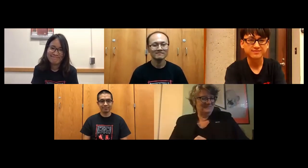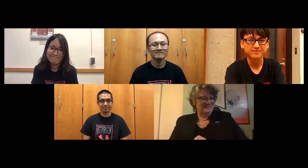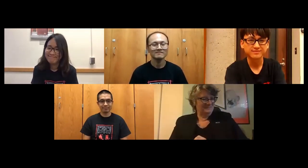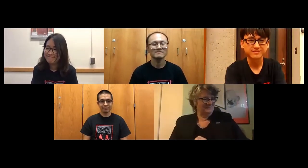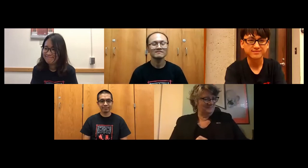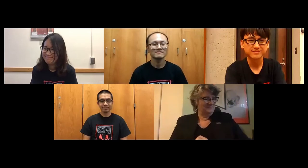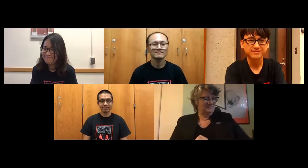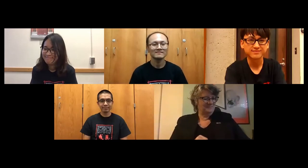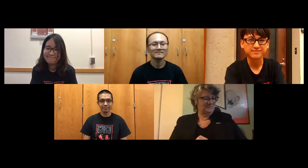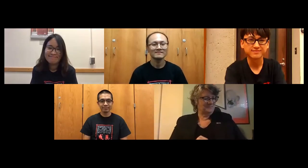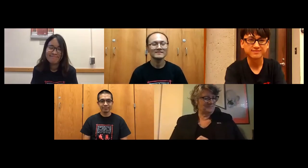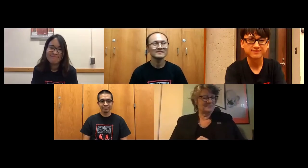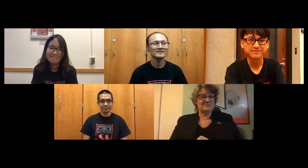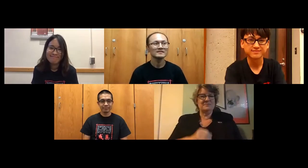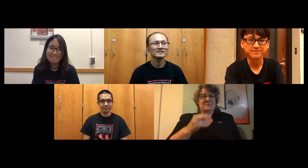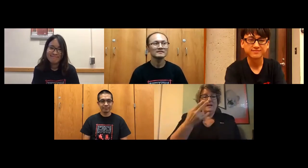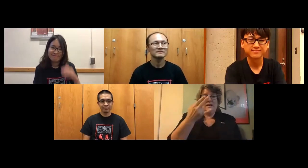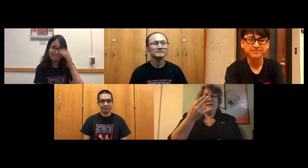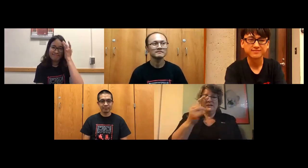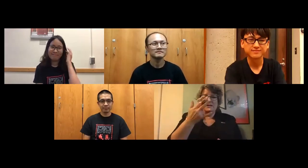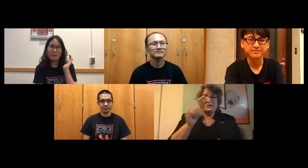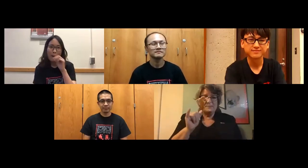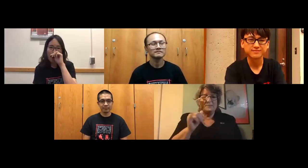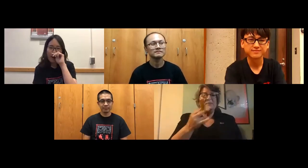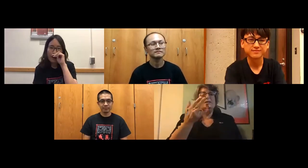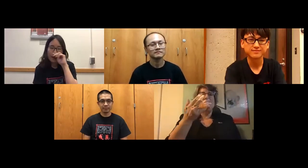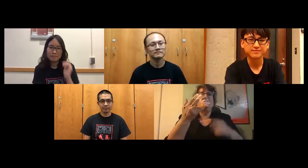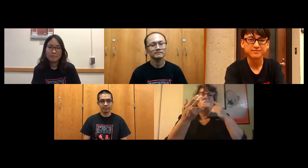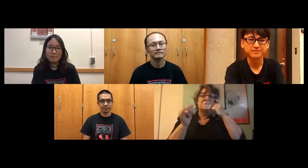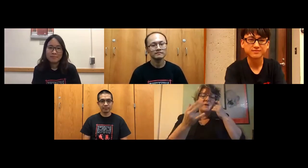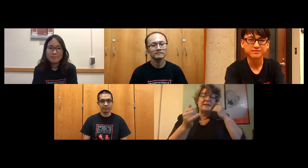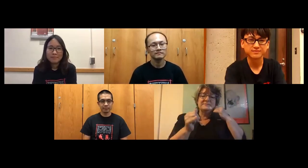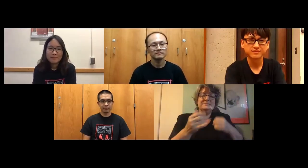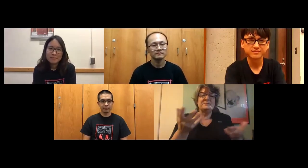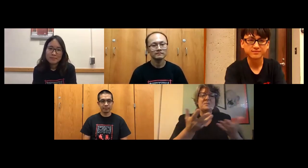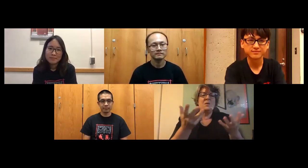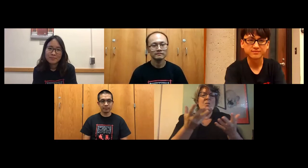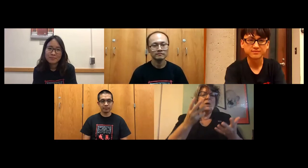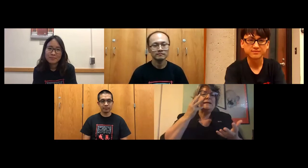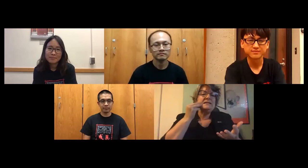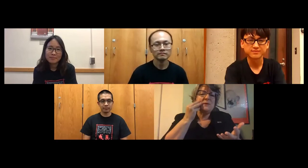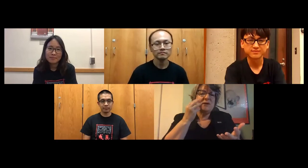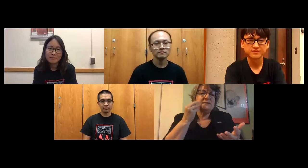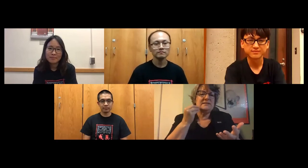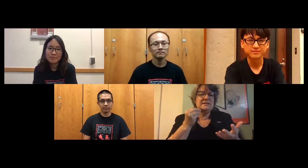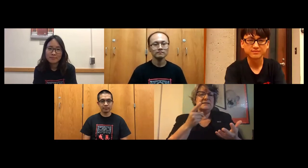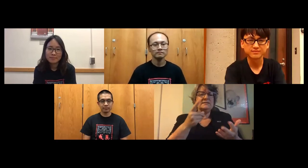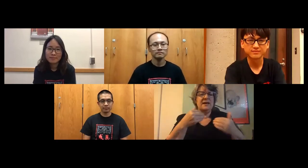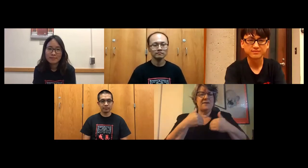Okay, GUN, Amy, do you want to ask the question again? Jiwen, what experiences have you